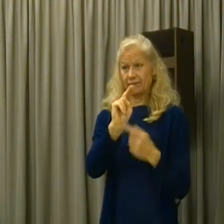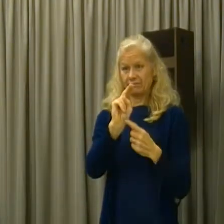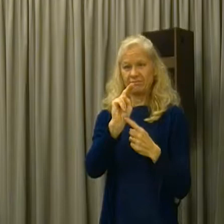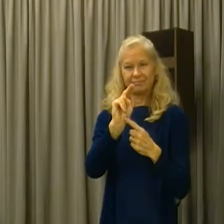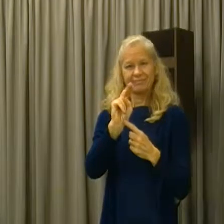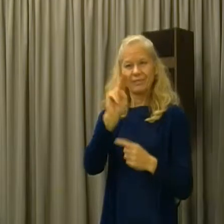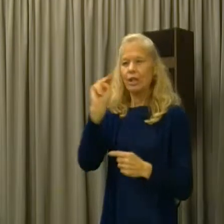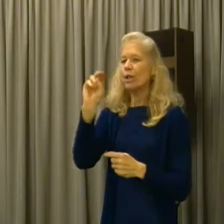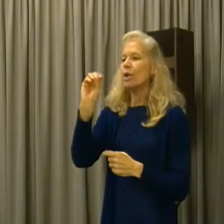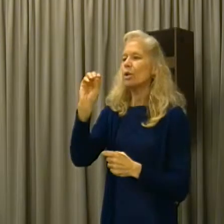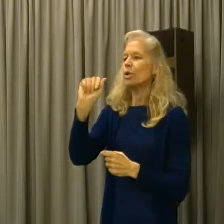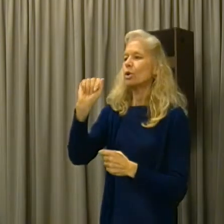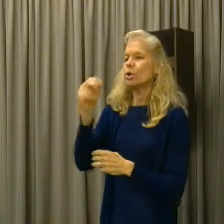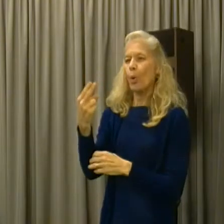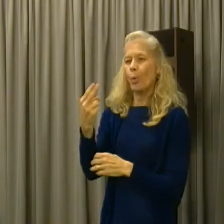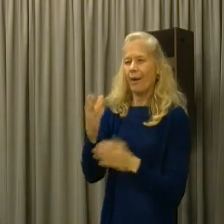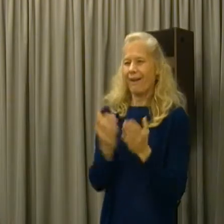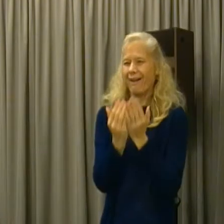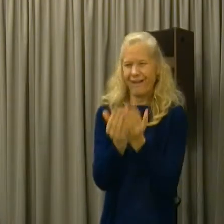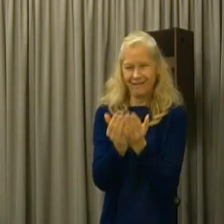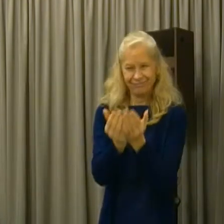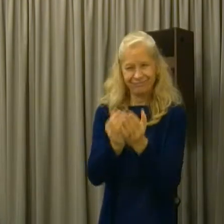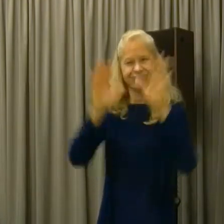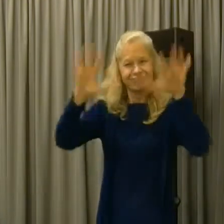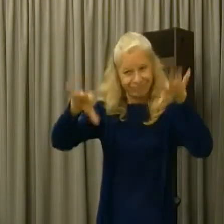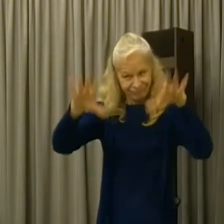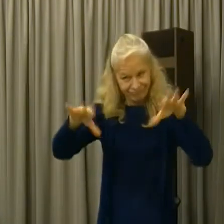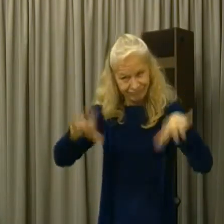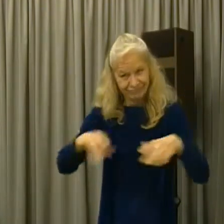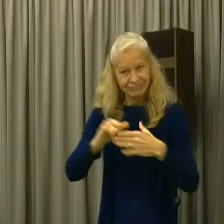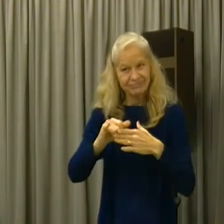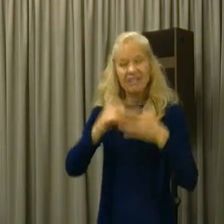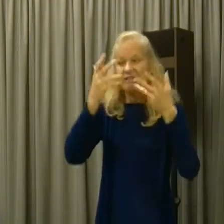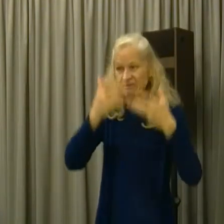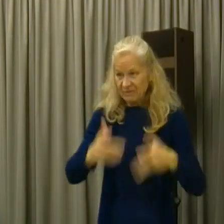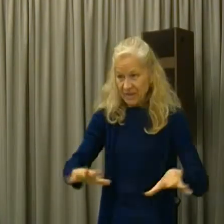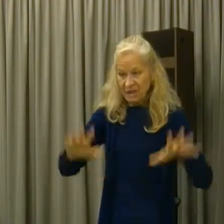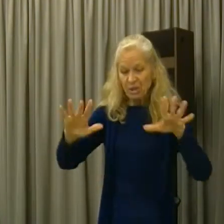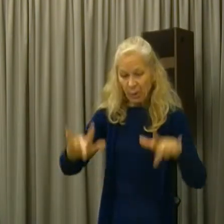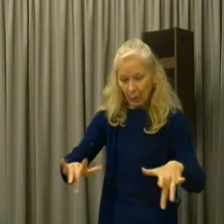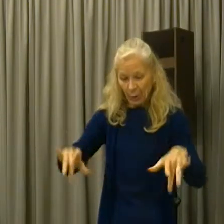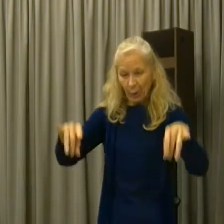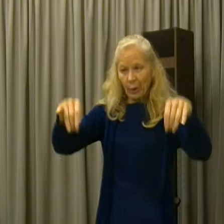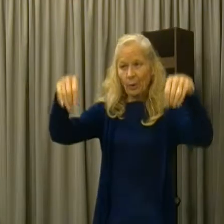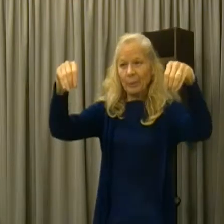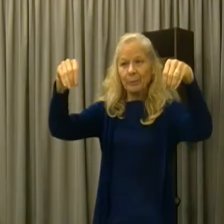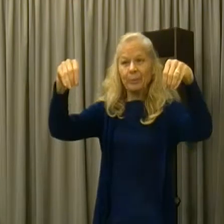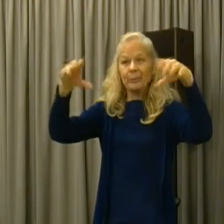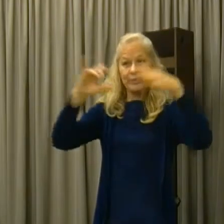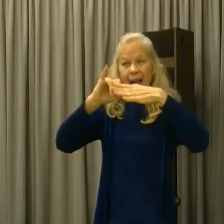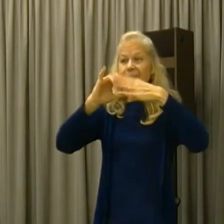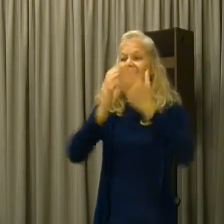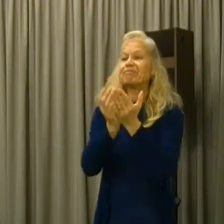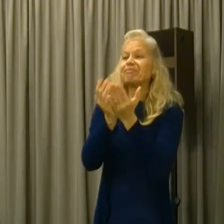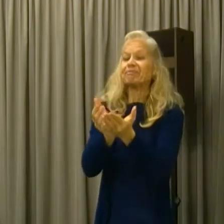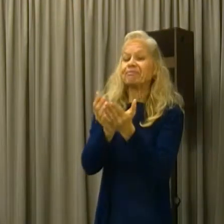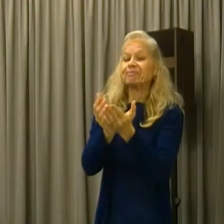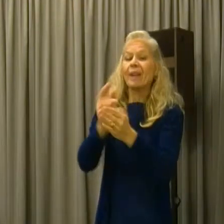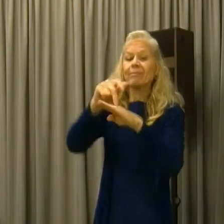and such, and the Bible says the Lord smelled a sweet savor, and the Lord said in his heart,